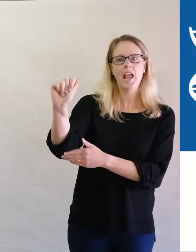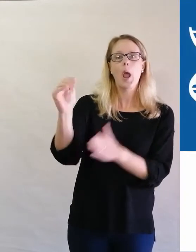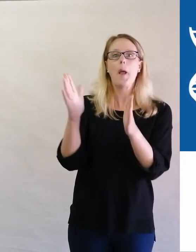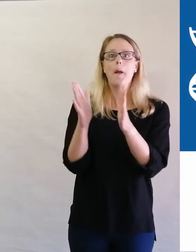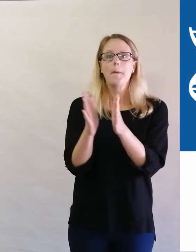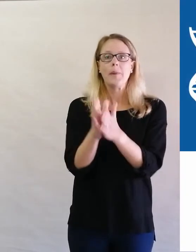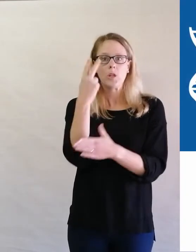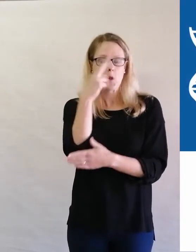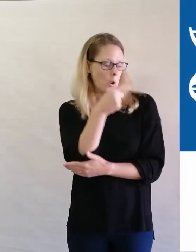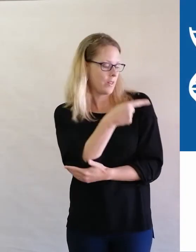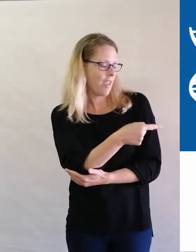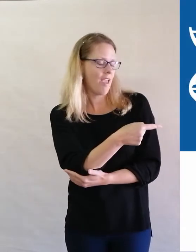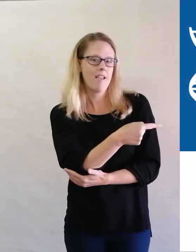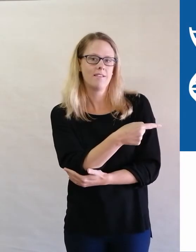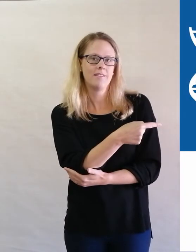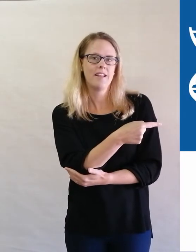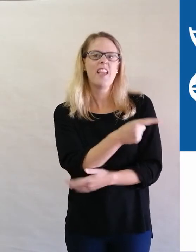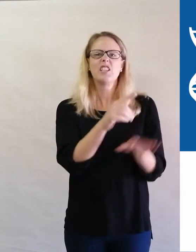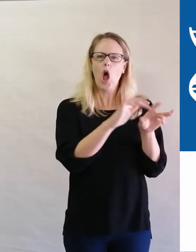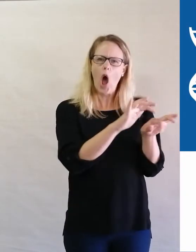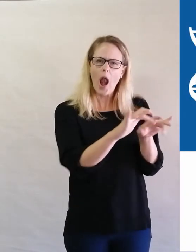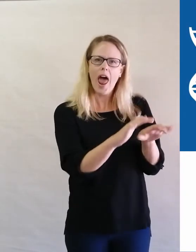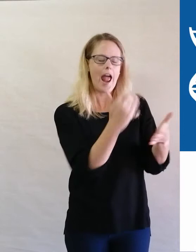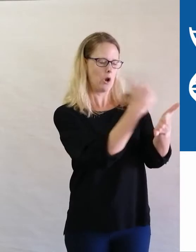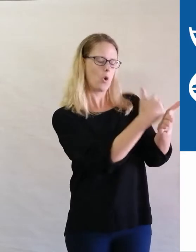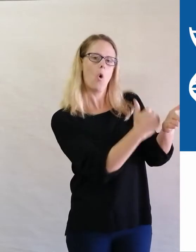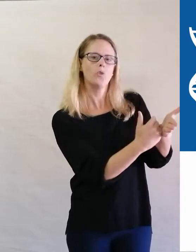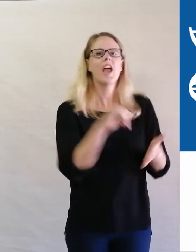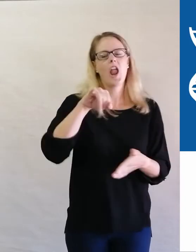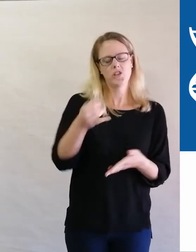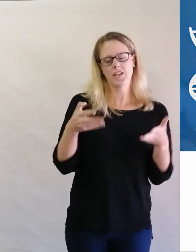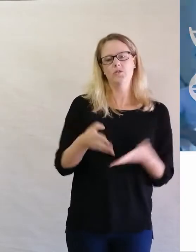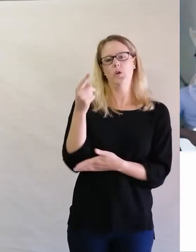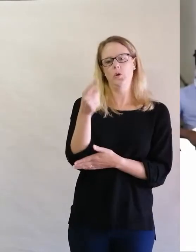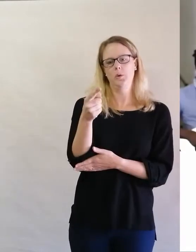of the details on the screen now, as we have an online course that is just for you.